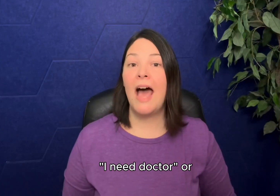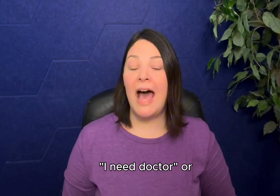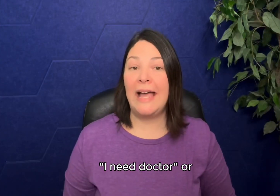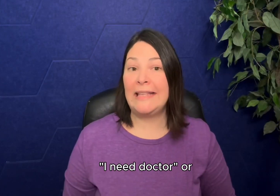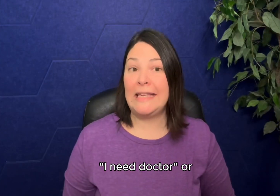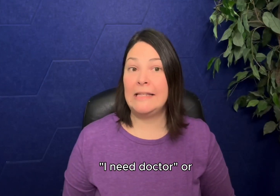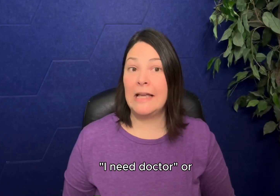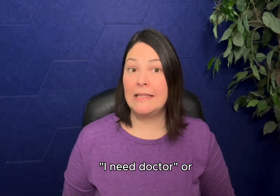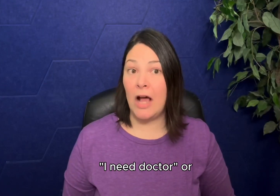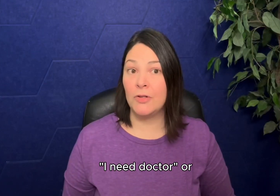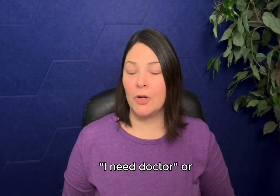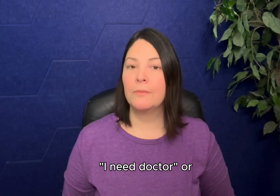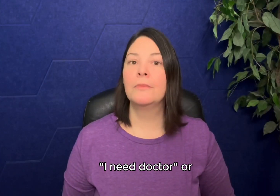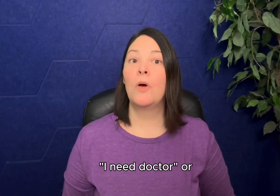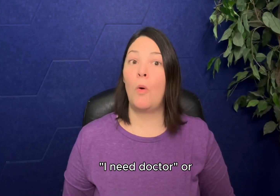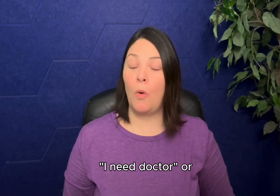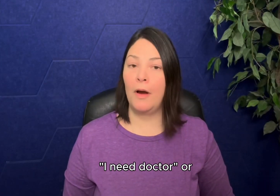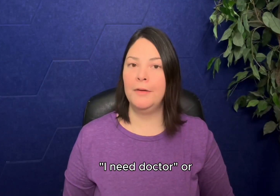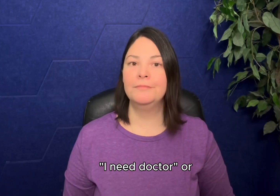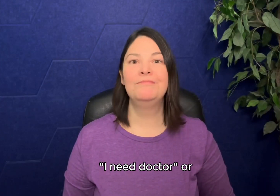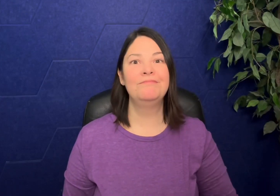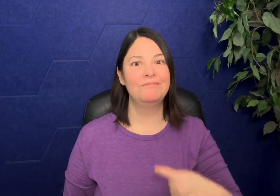I need doctor, or